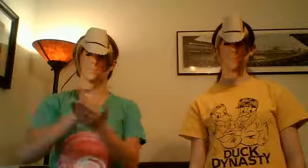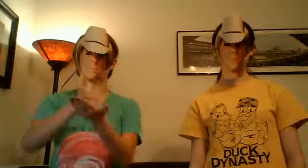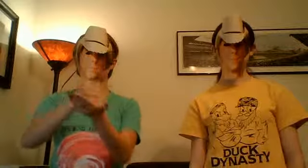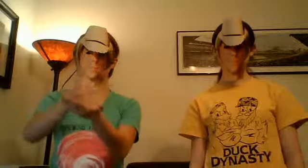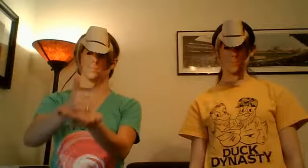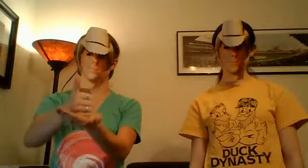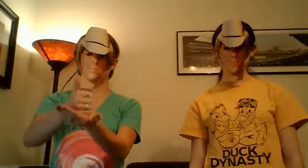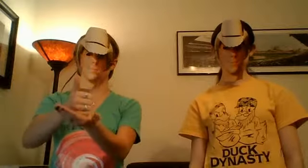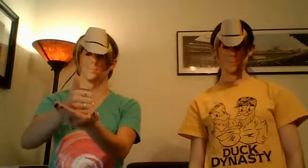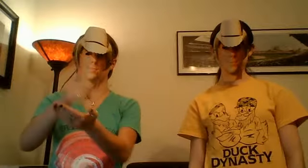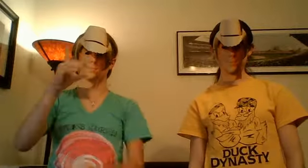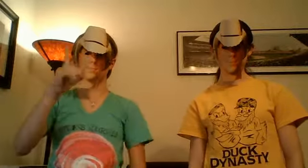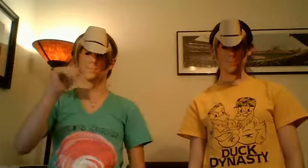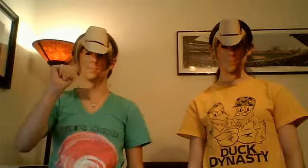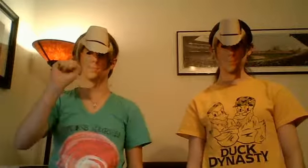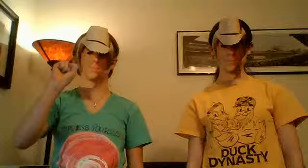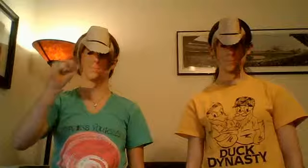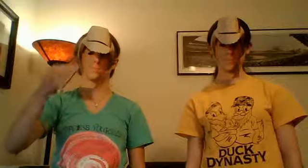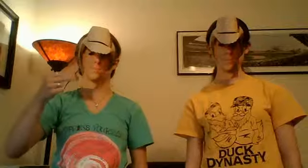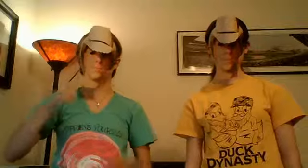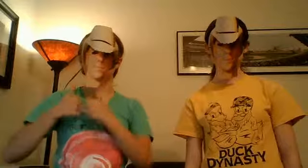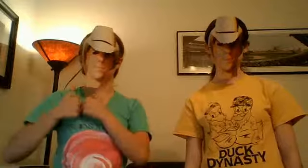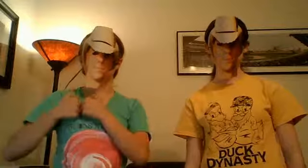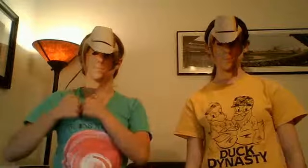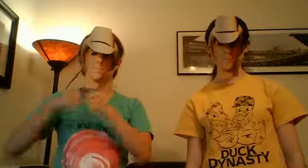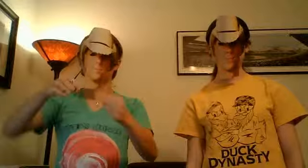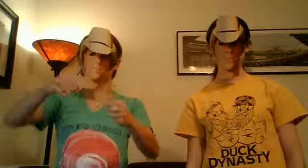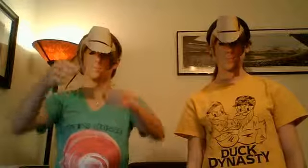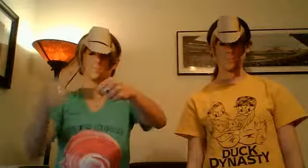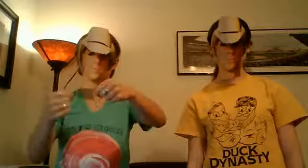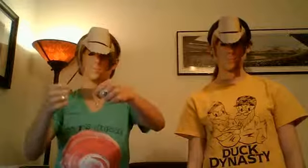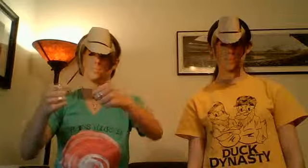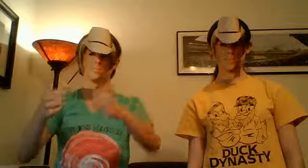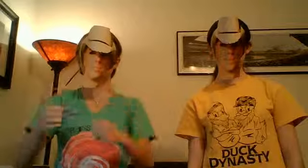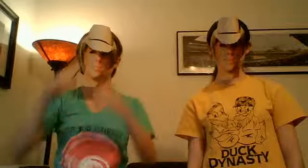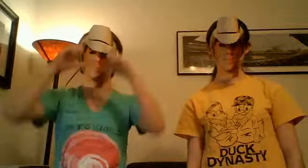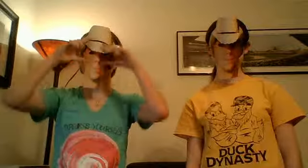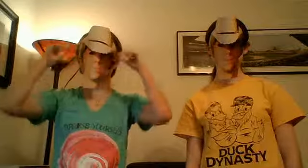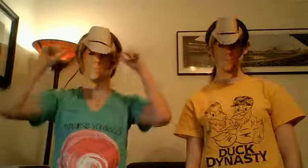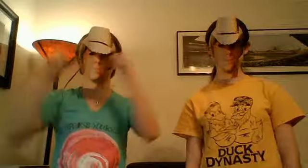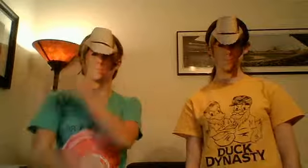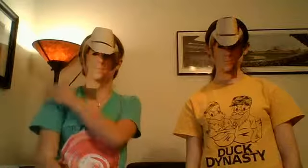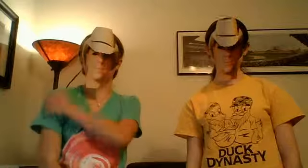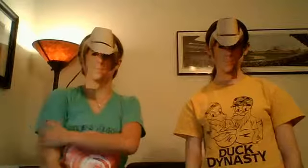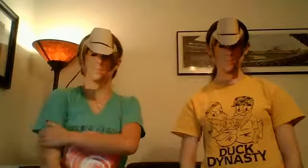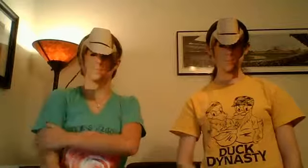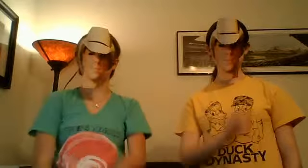the dashboard. Your love and an old Ford, cheap chains and a tattoo and